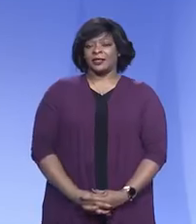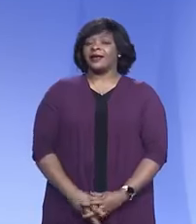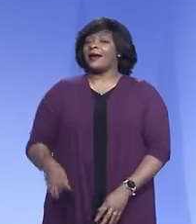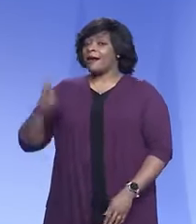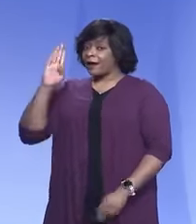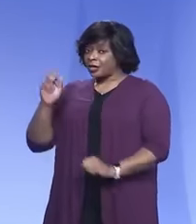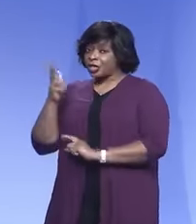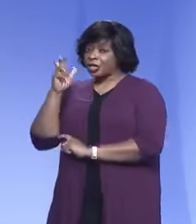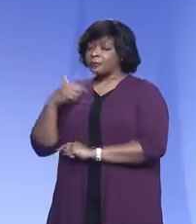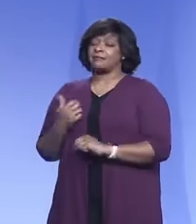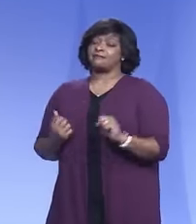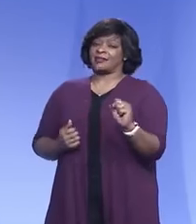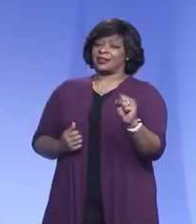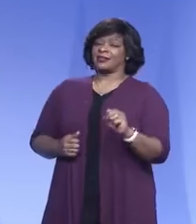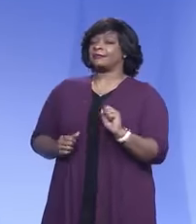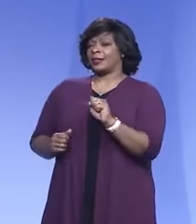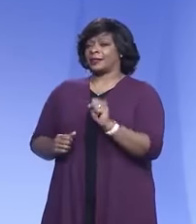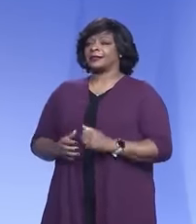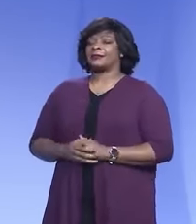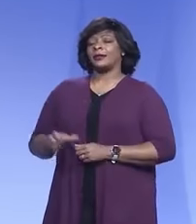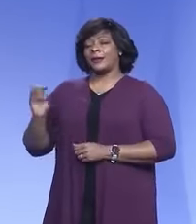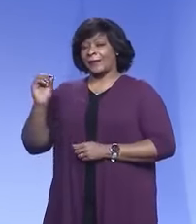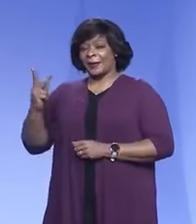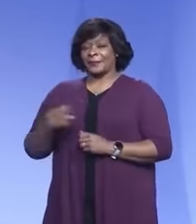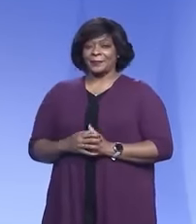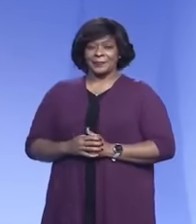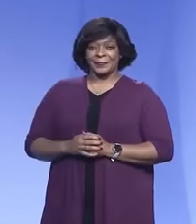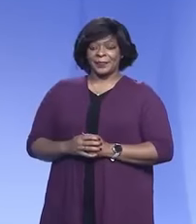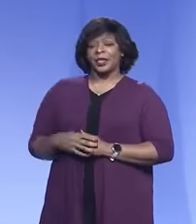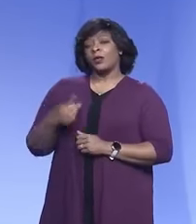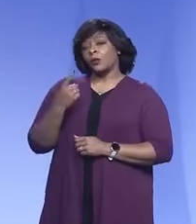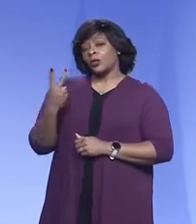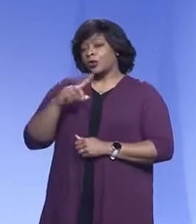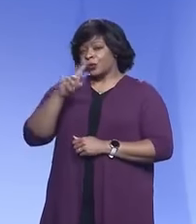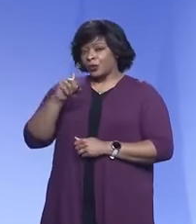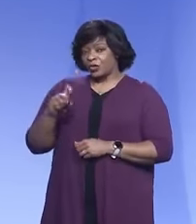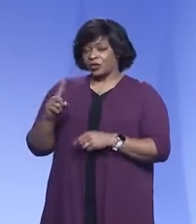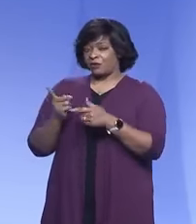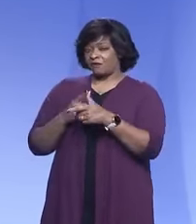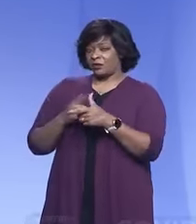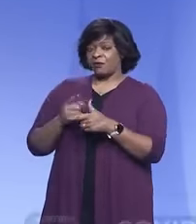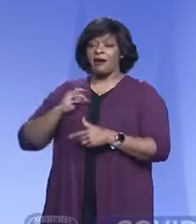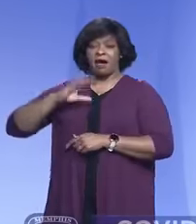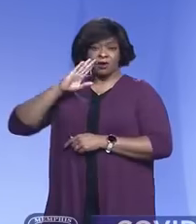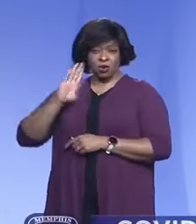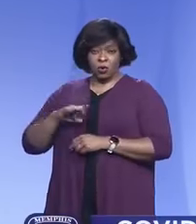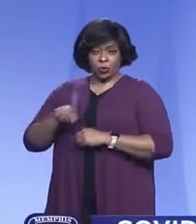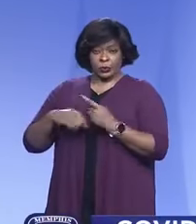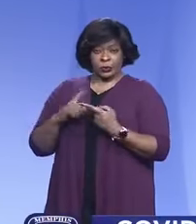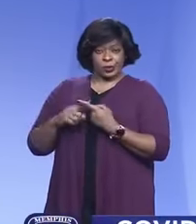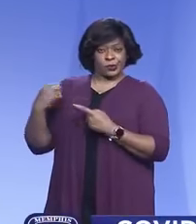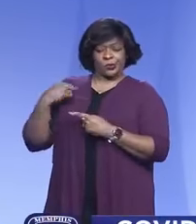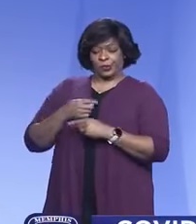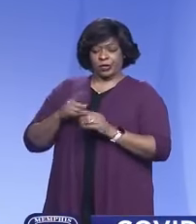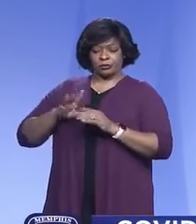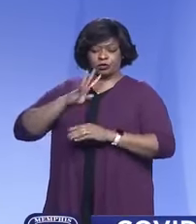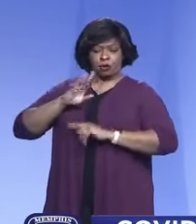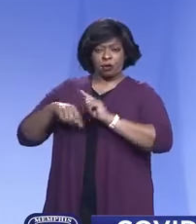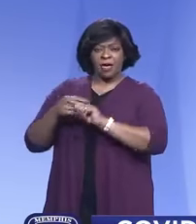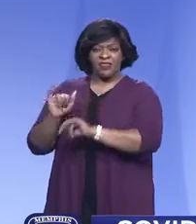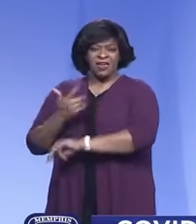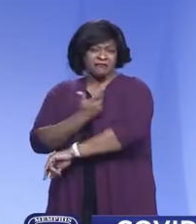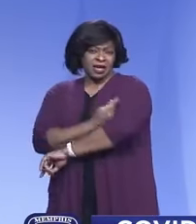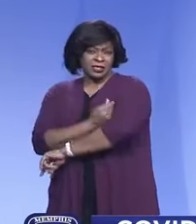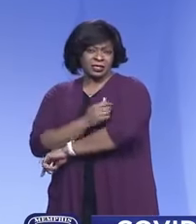Hi, can you all hear me? Yes. Yes. Okay. A couple of questions. The first being, I know when we initially talked about the